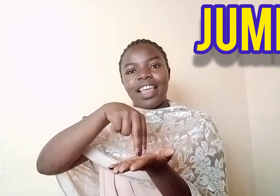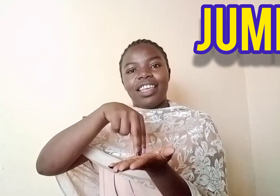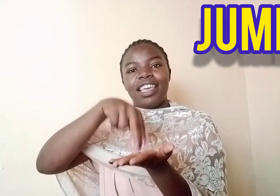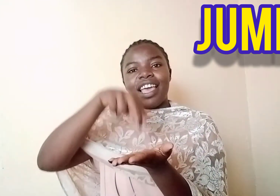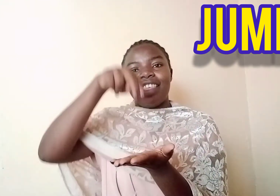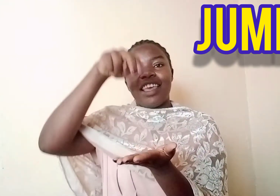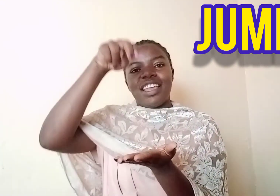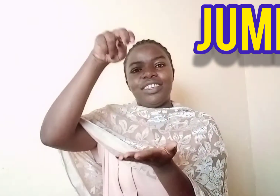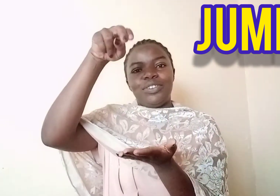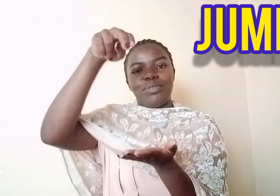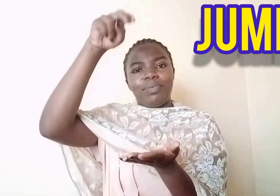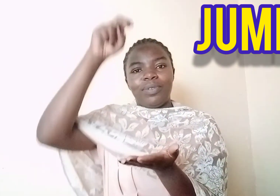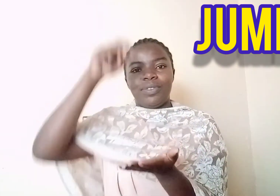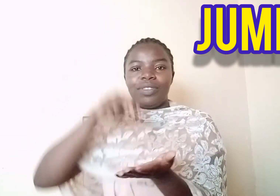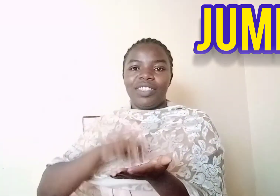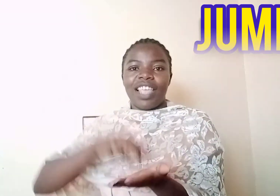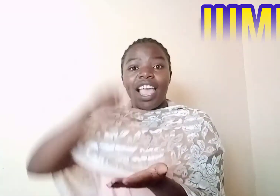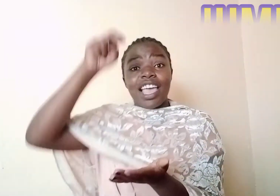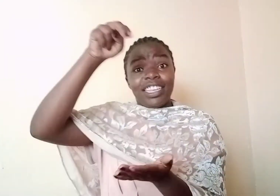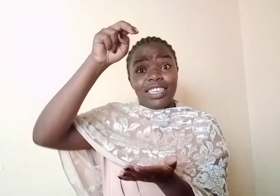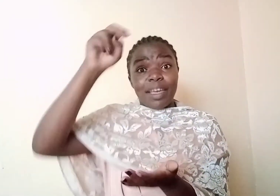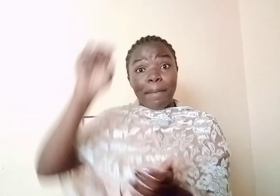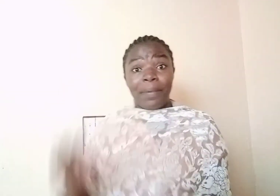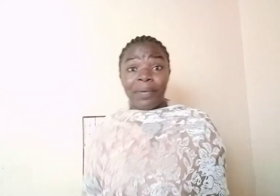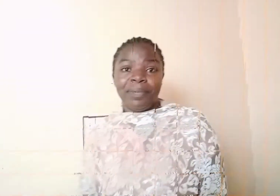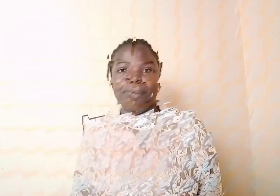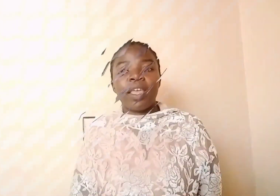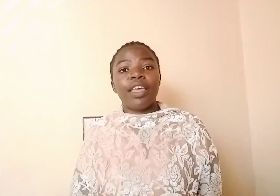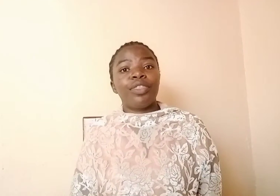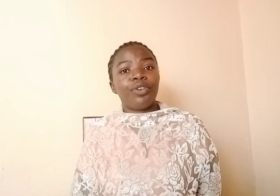Standing here then, choops. Jump. Throw.